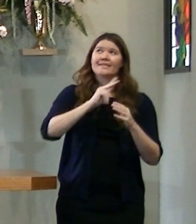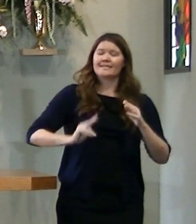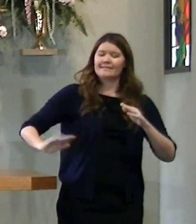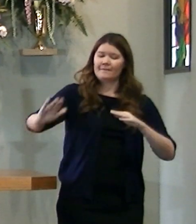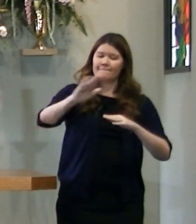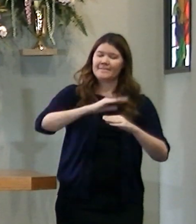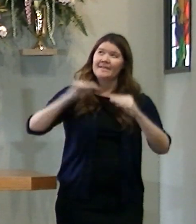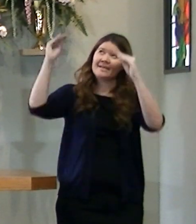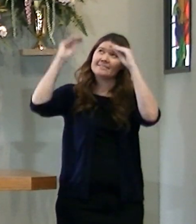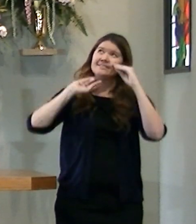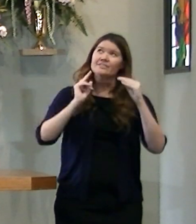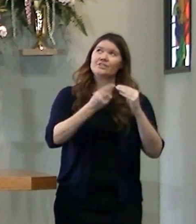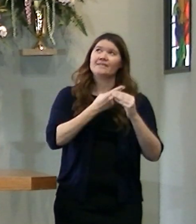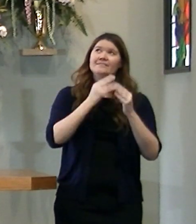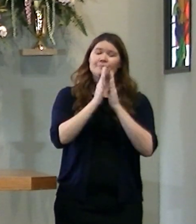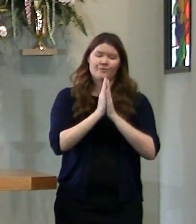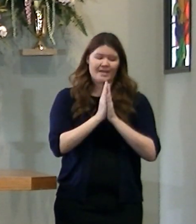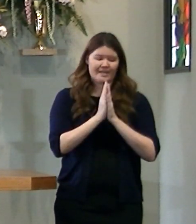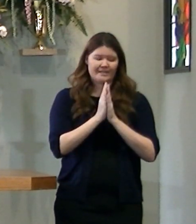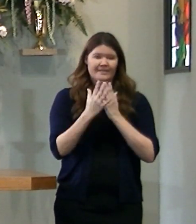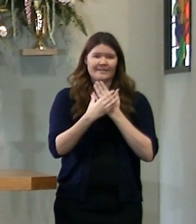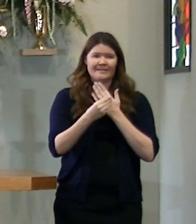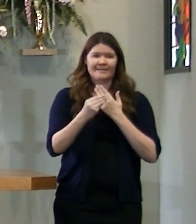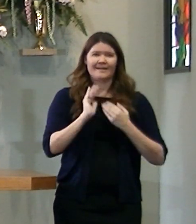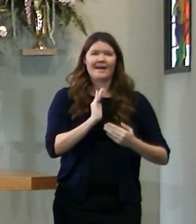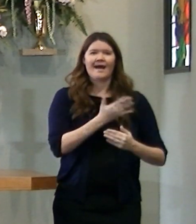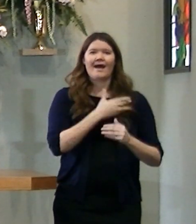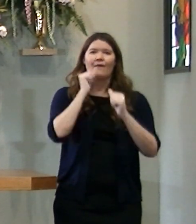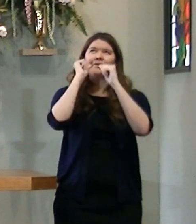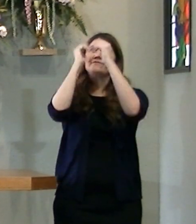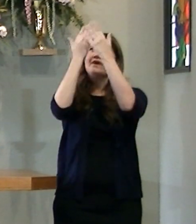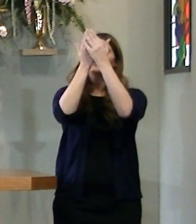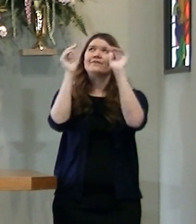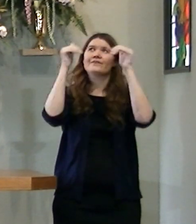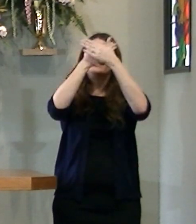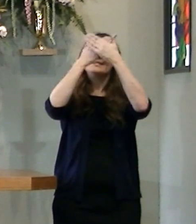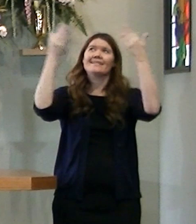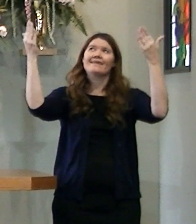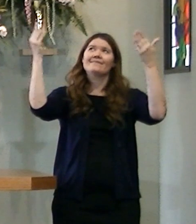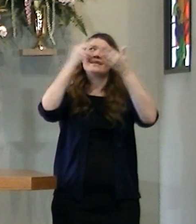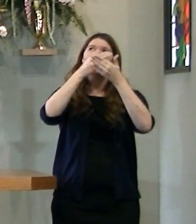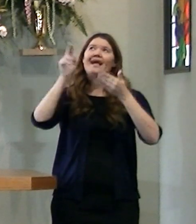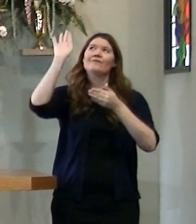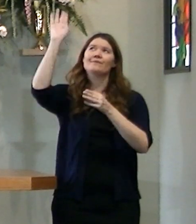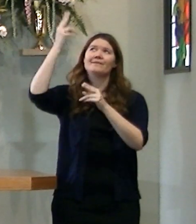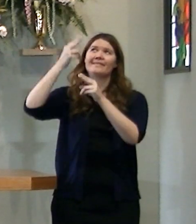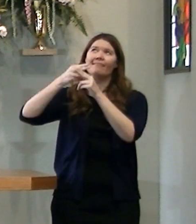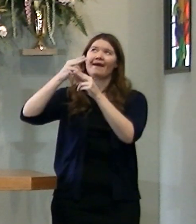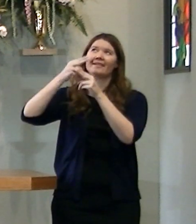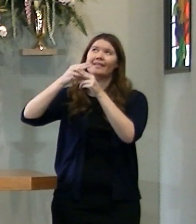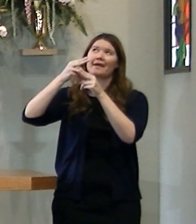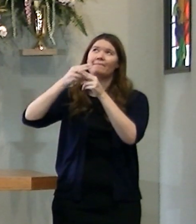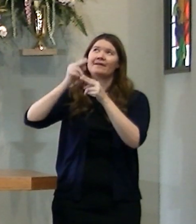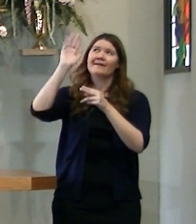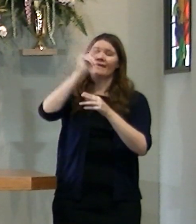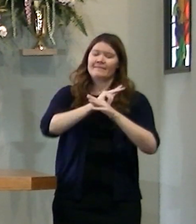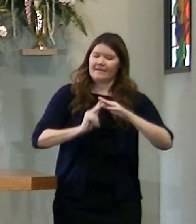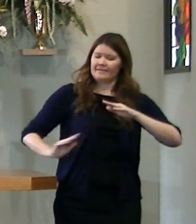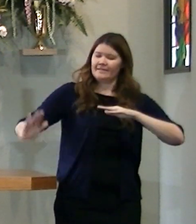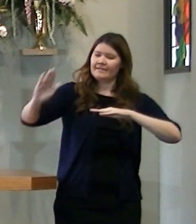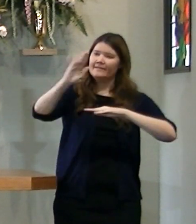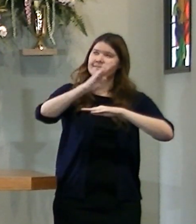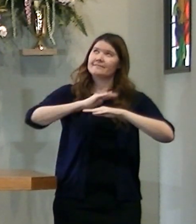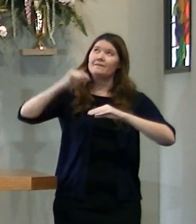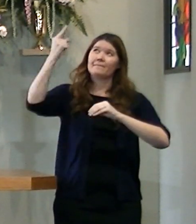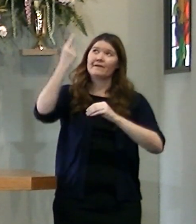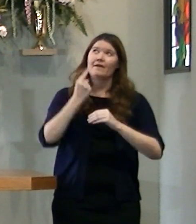to pray. Our Father, who art in heaven, hallowed be thy name. Thy kingdom